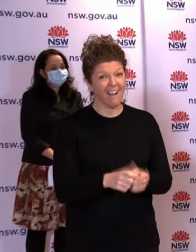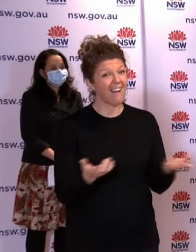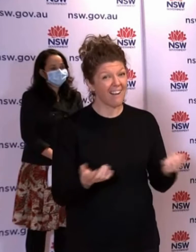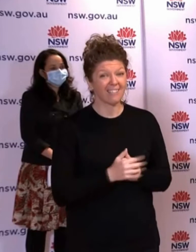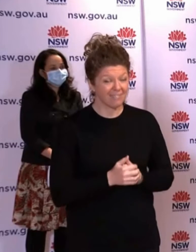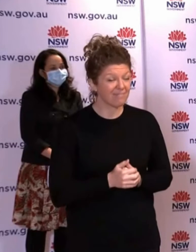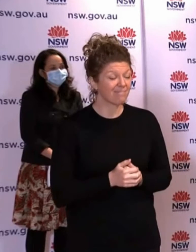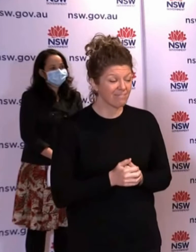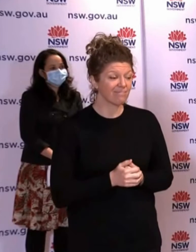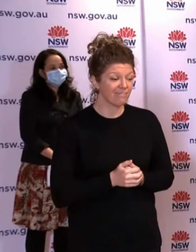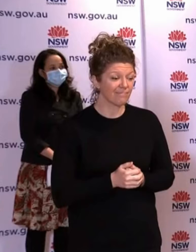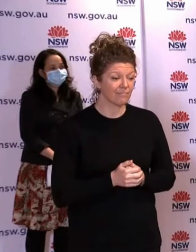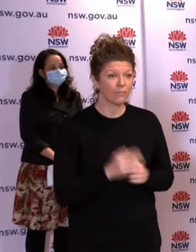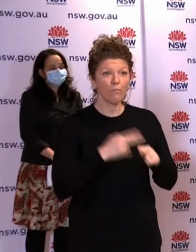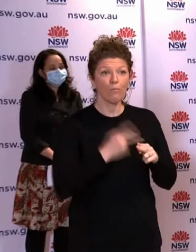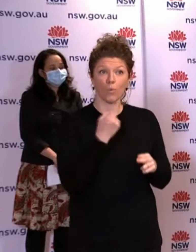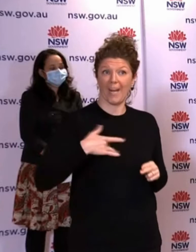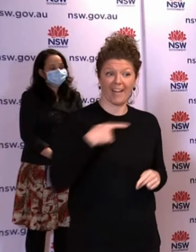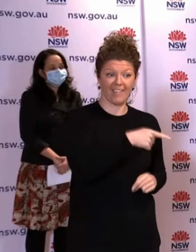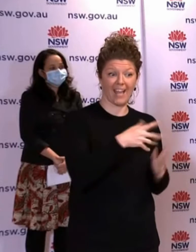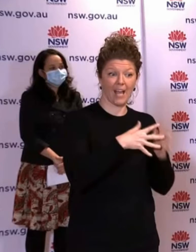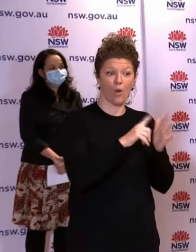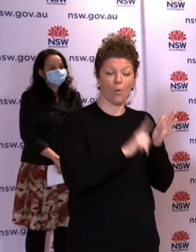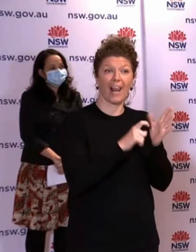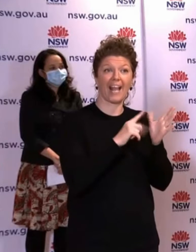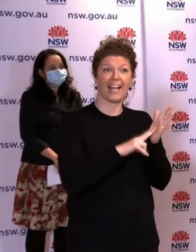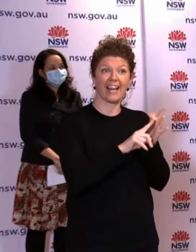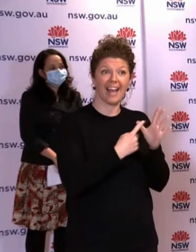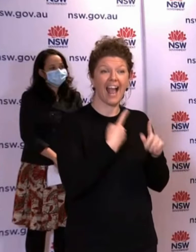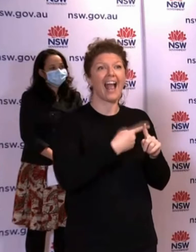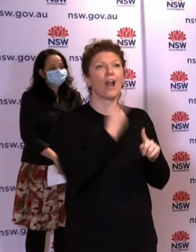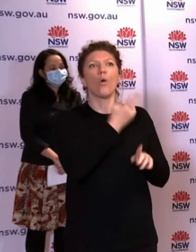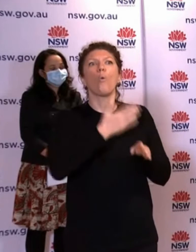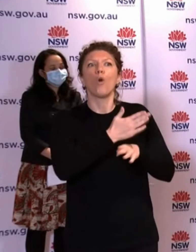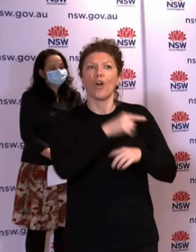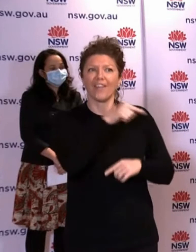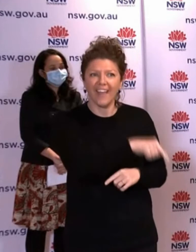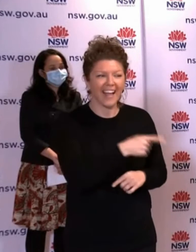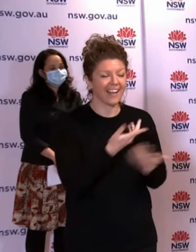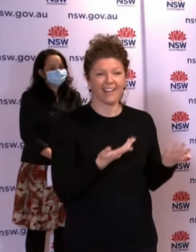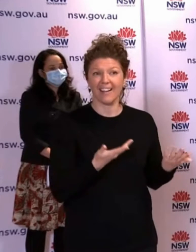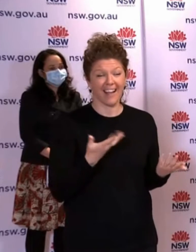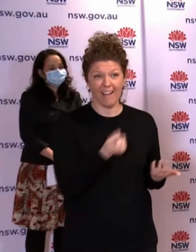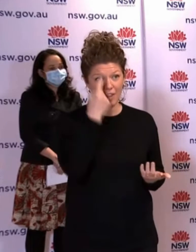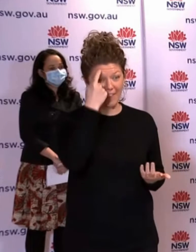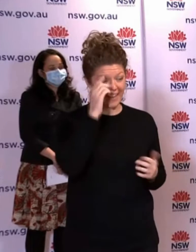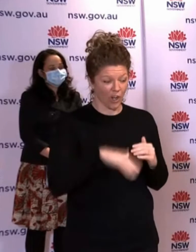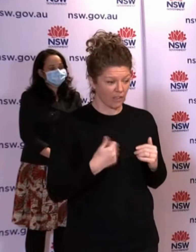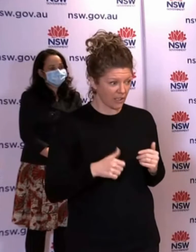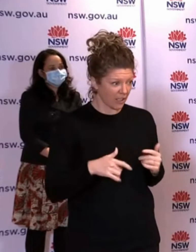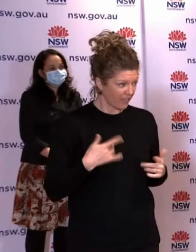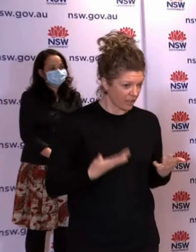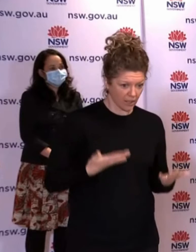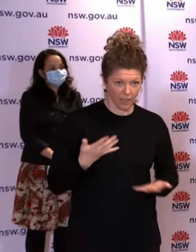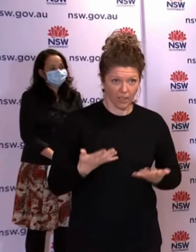situation, not just for the residents there, but for emergency service workers and functional areas. But people need to be reassured that